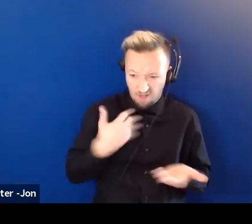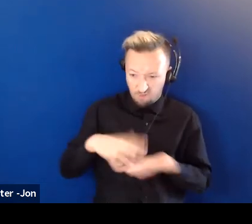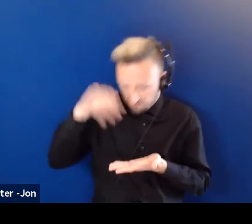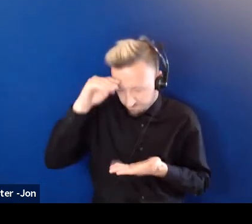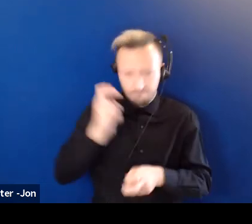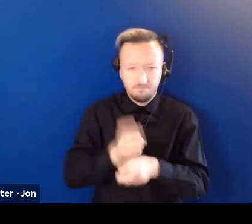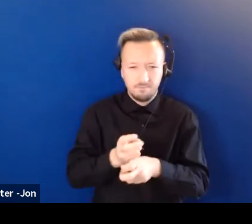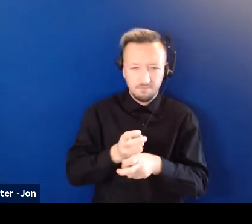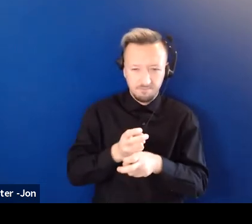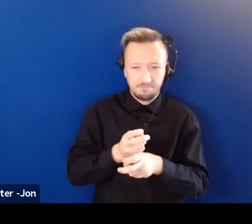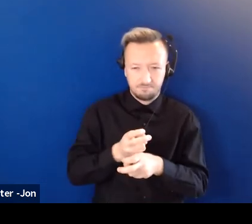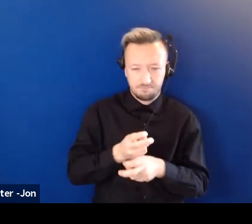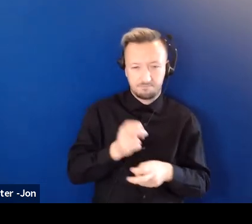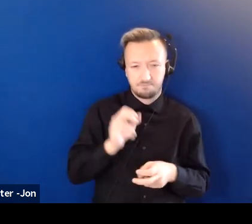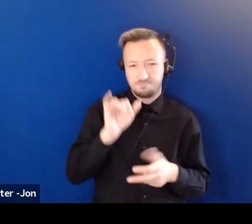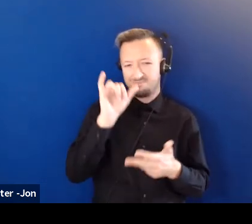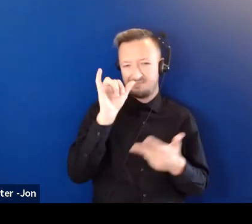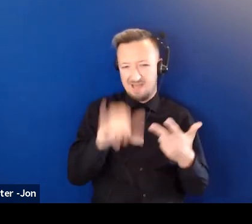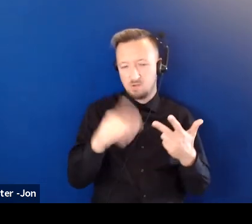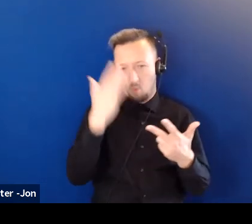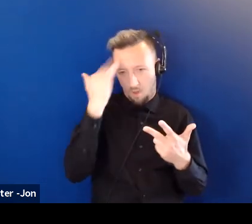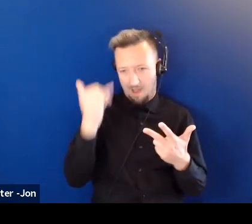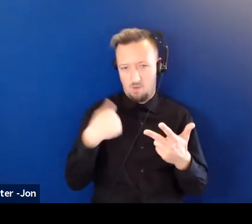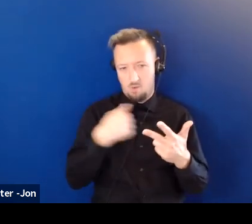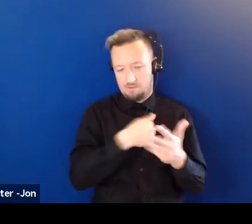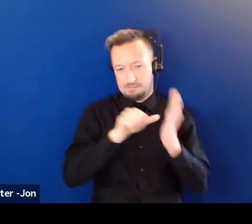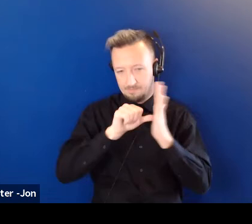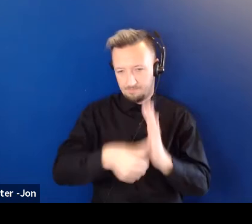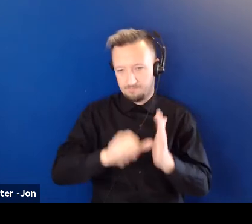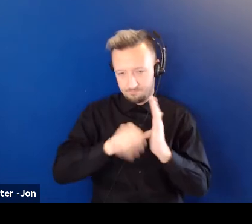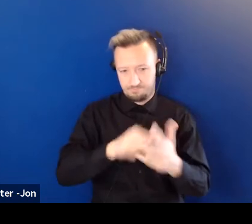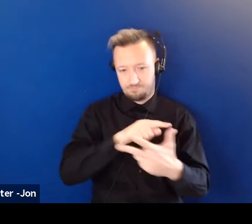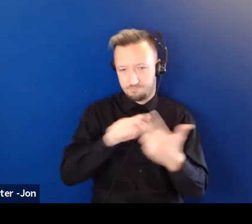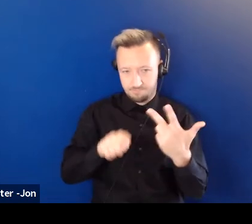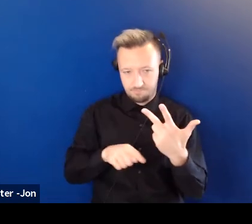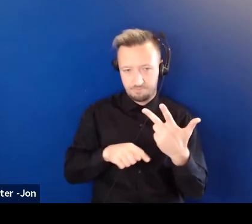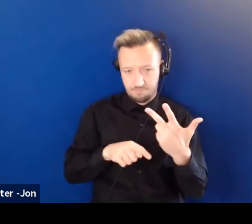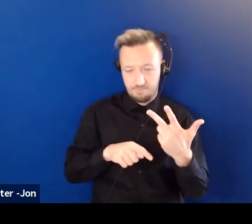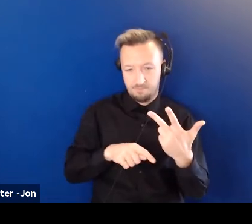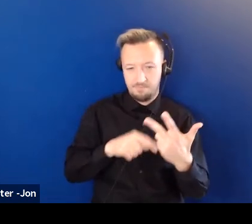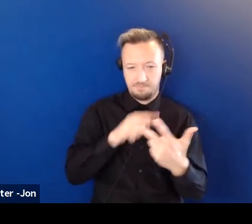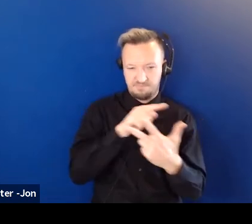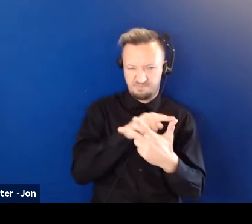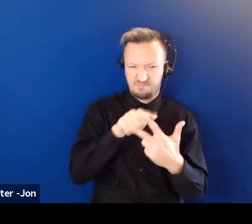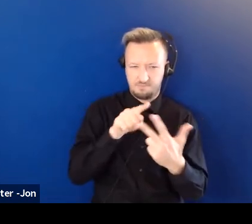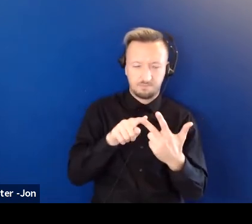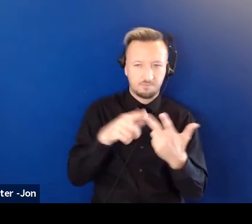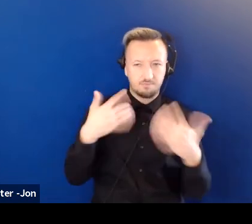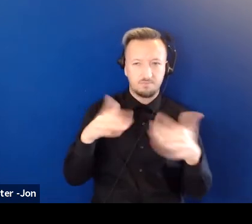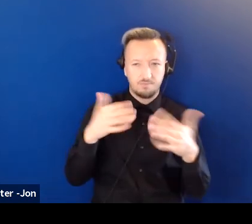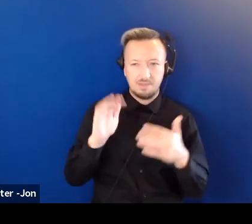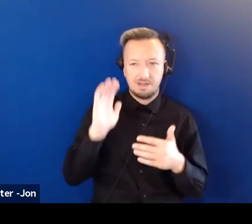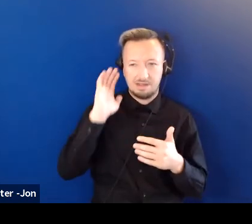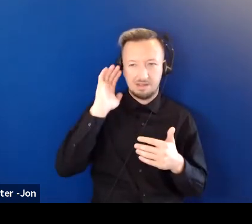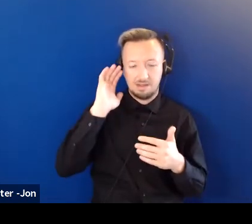and I were kind of plucking these out and why we were turning them over so much, is that we just feel like these are the things that when we're talking